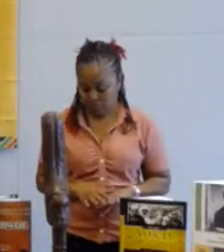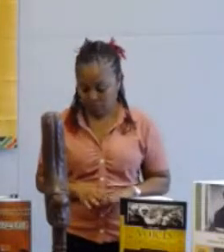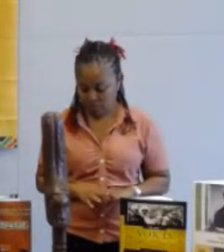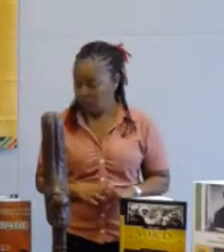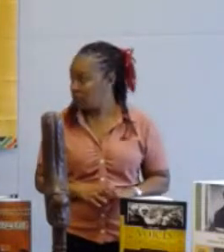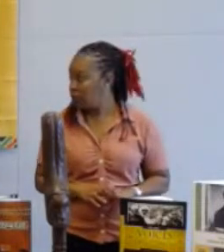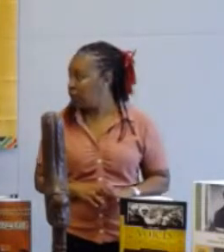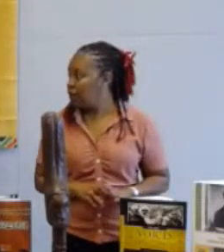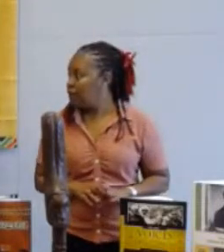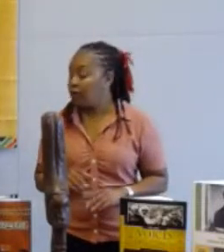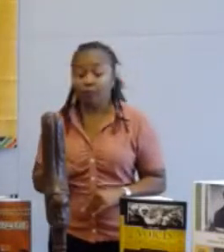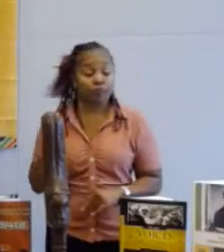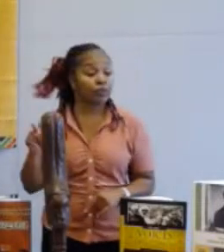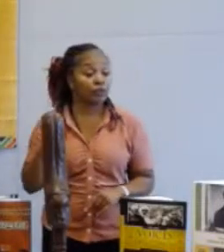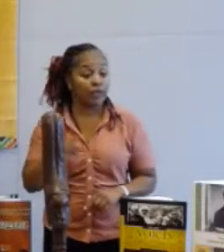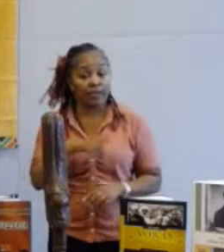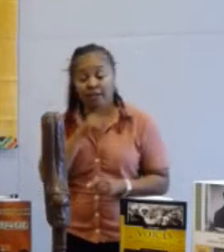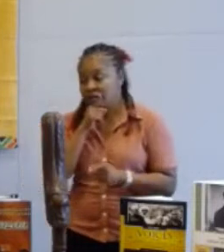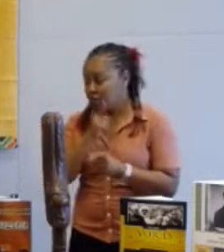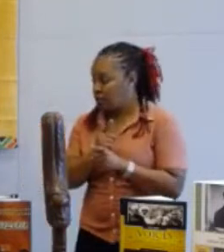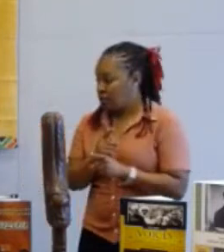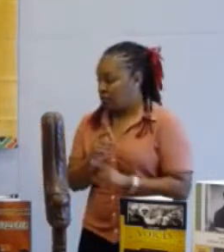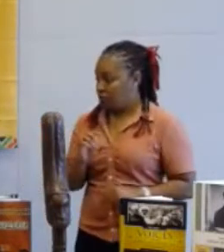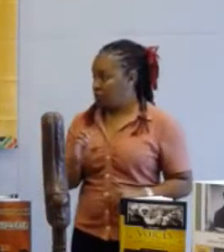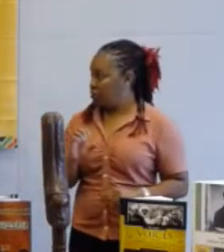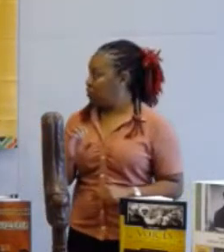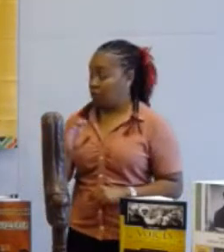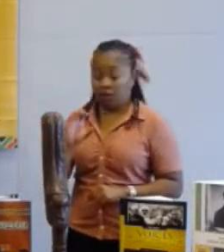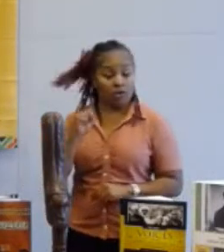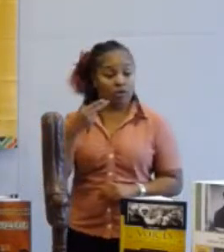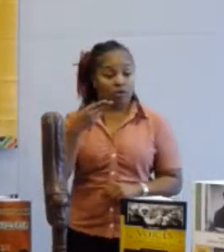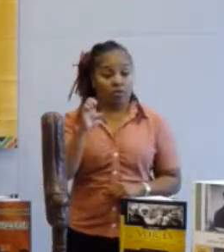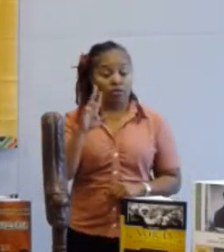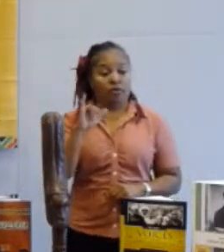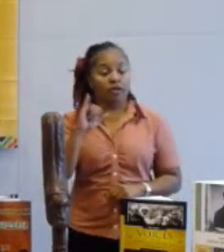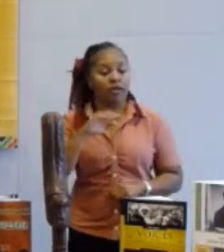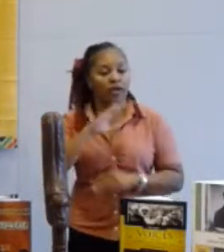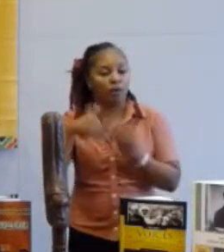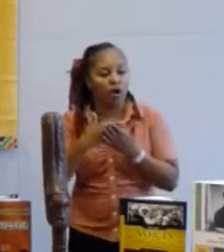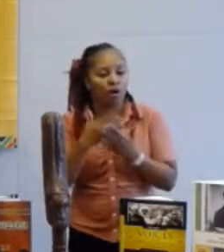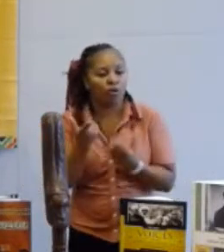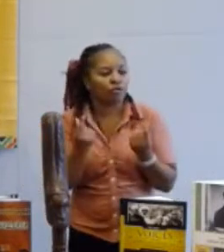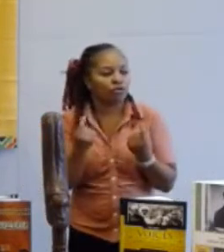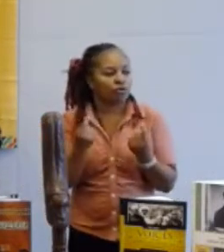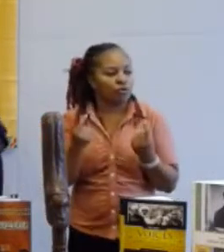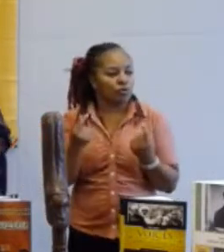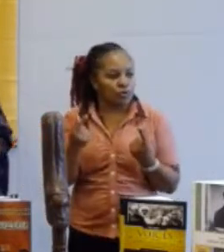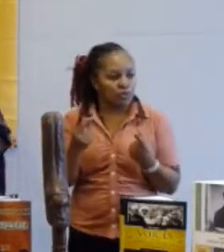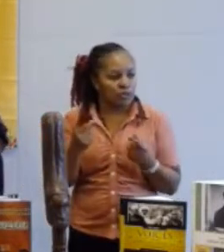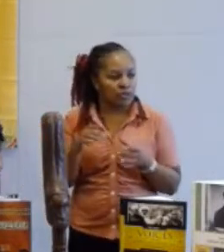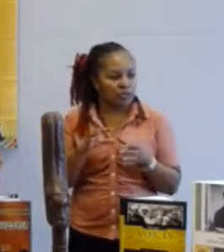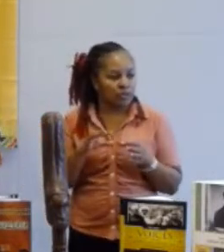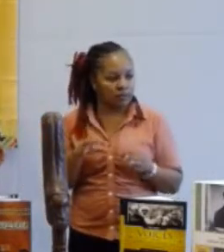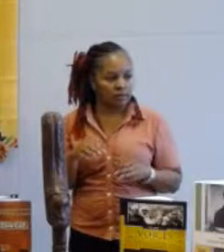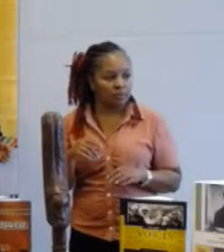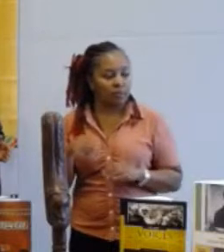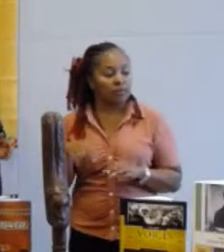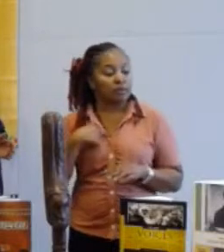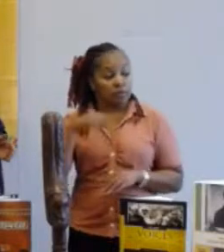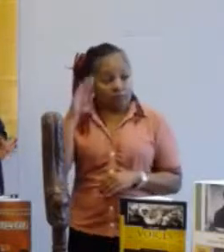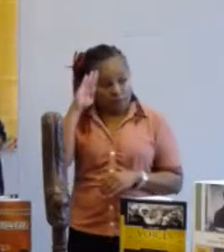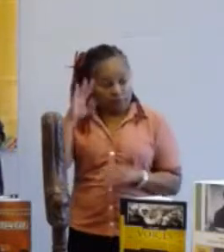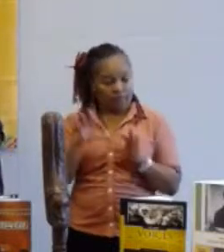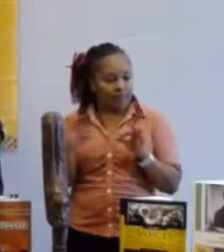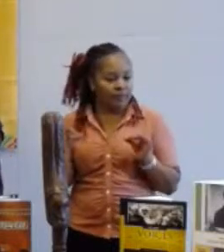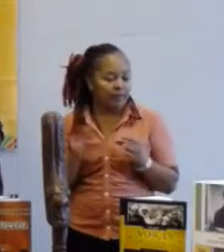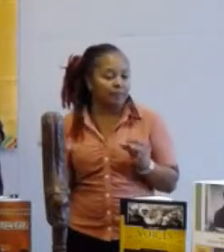So Sister Cherie and her family, they're gonna read the Tamshila Tutanana, and we all will do the Harambe together. So come down just right